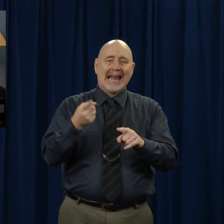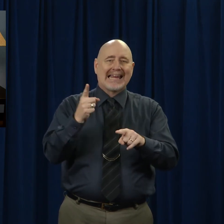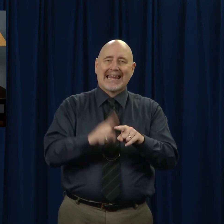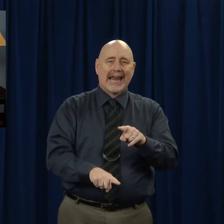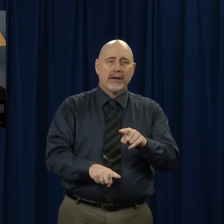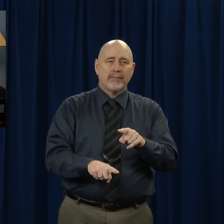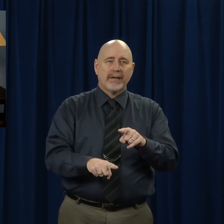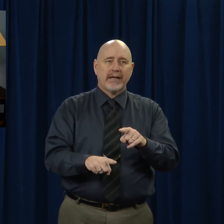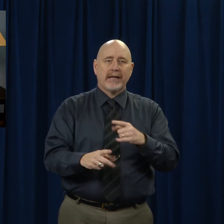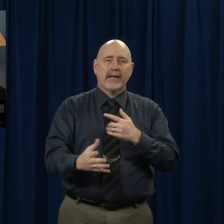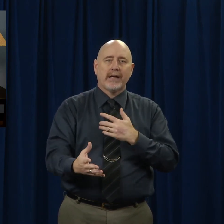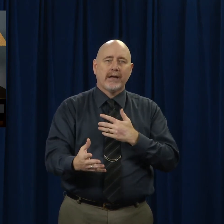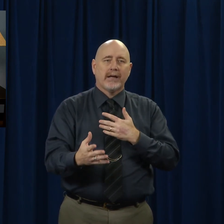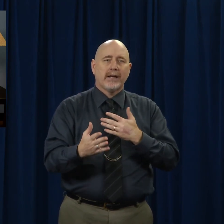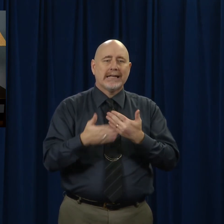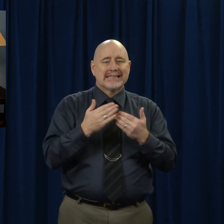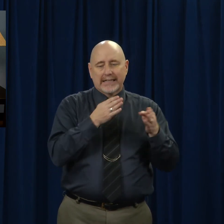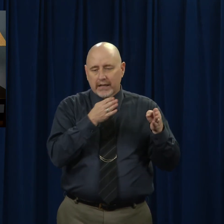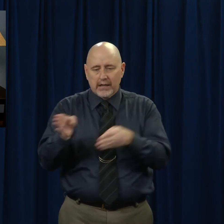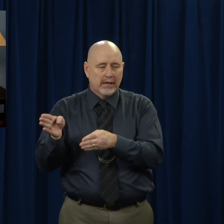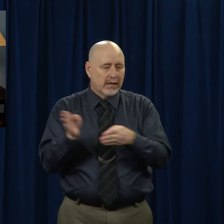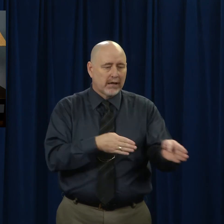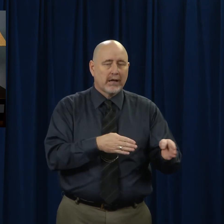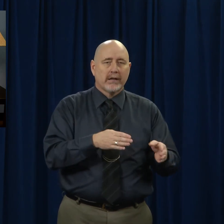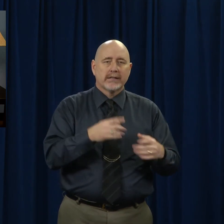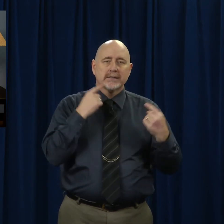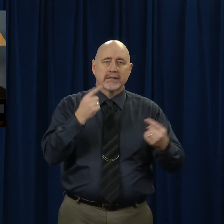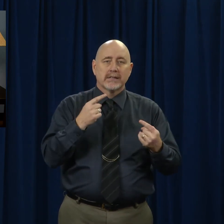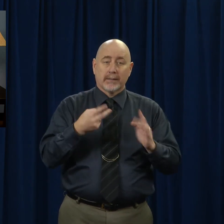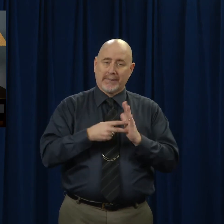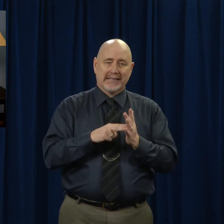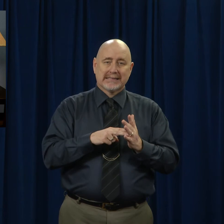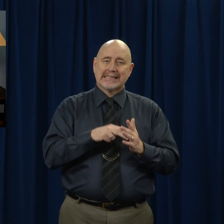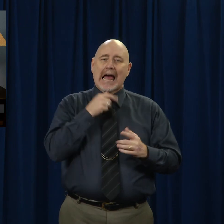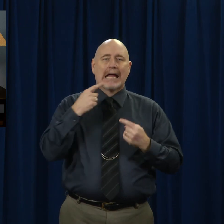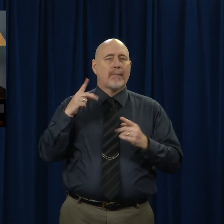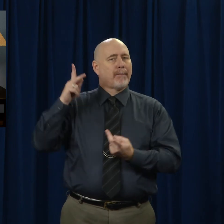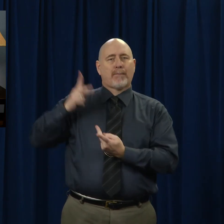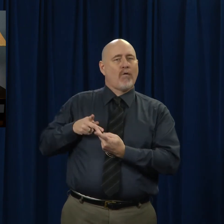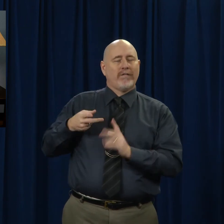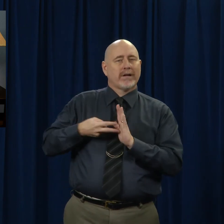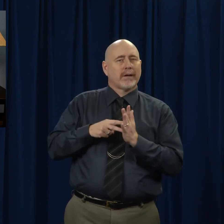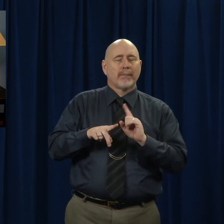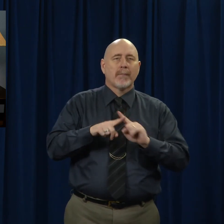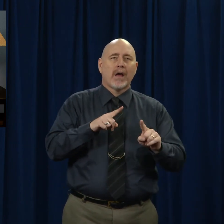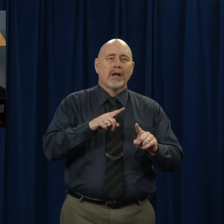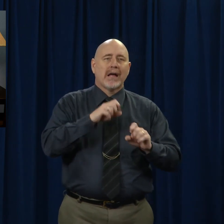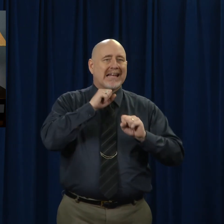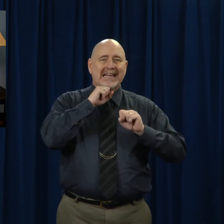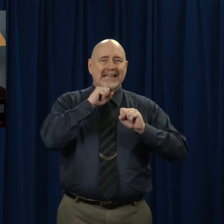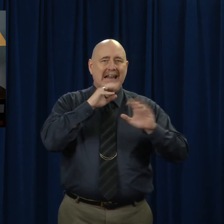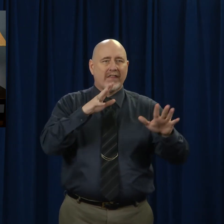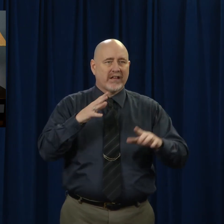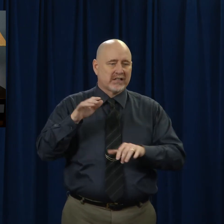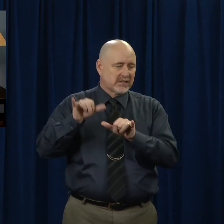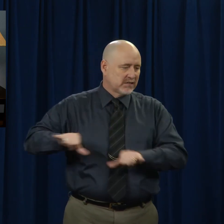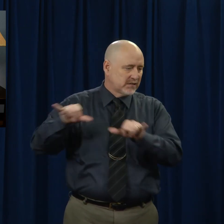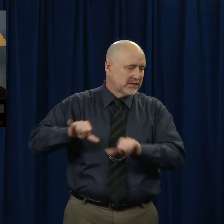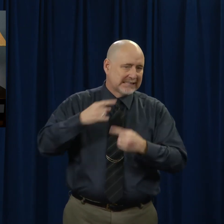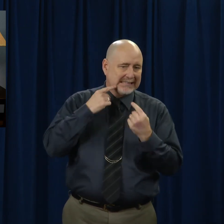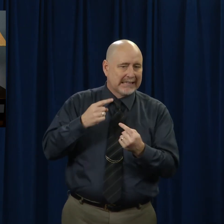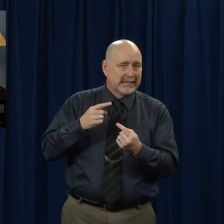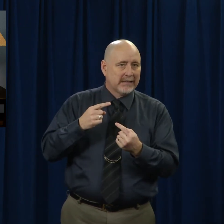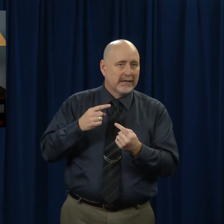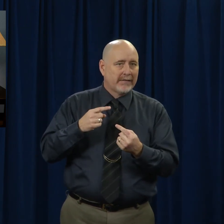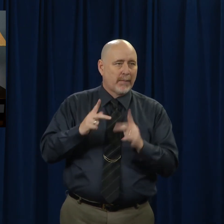cannot be laid hold of. The idea is that, not that he's sinless, but there's no outstanding sin in his